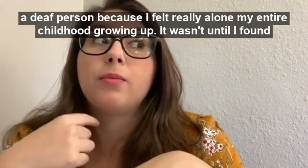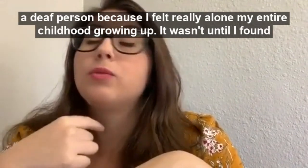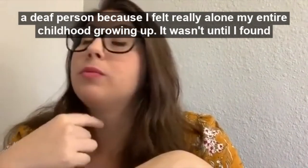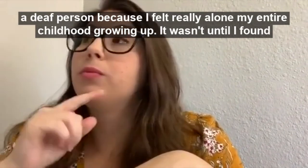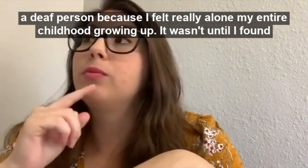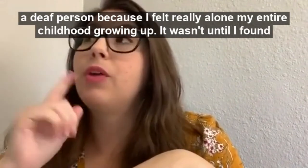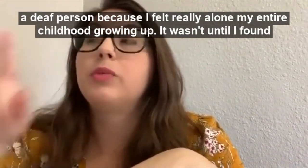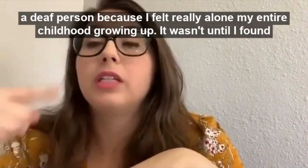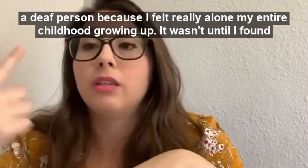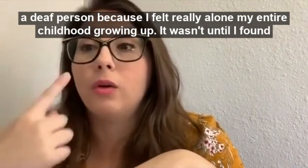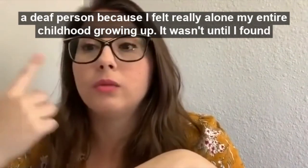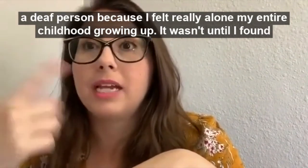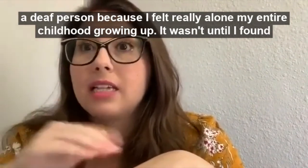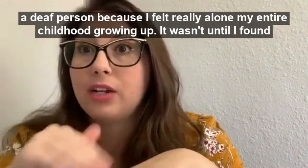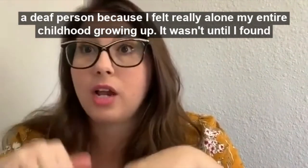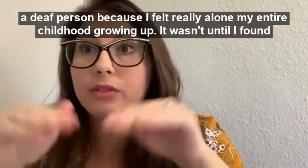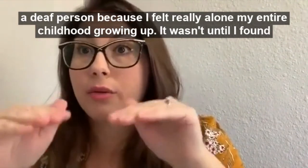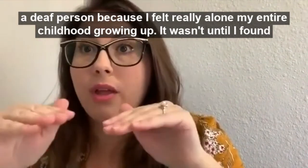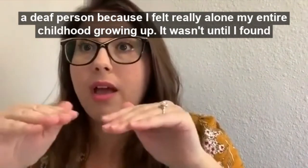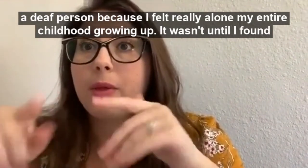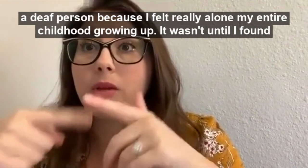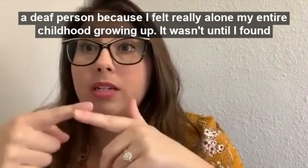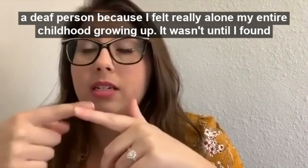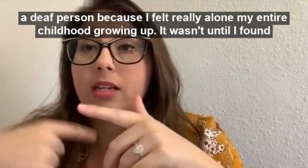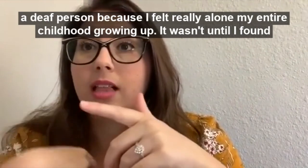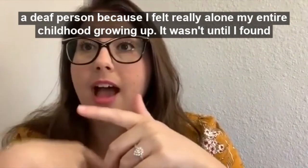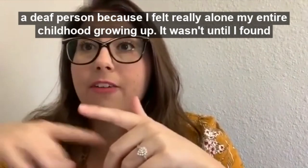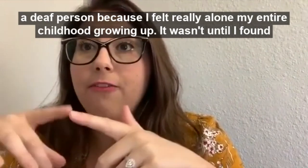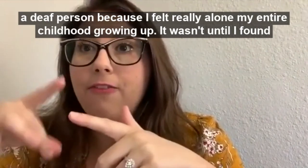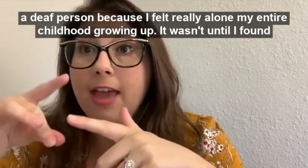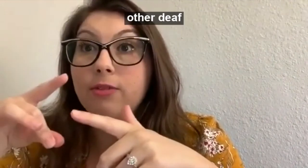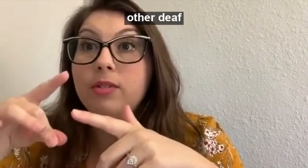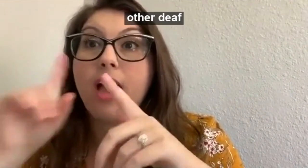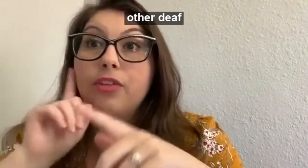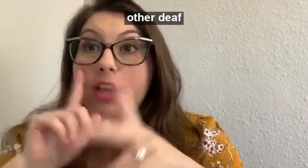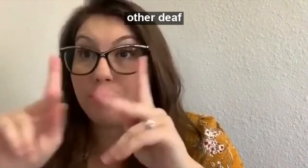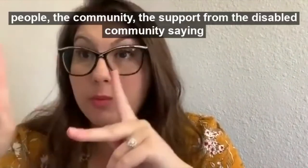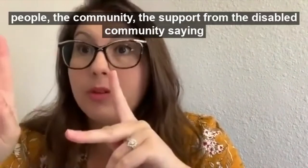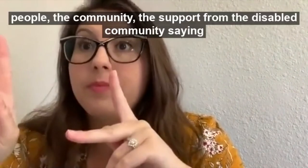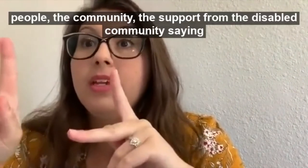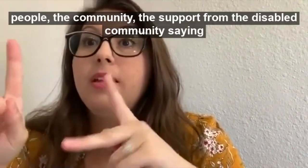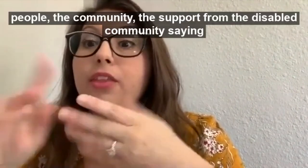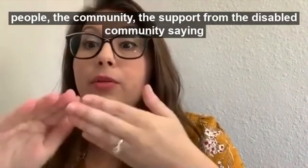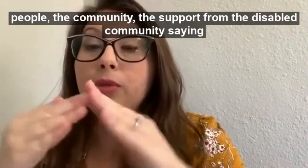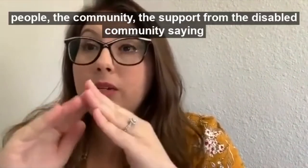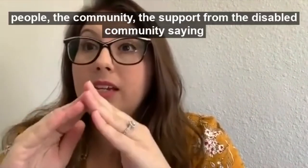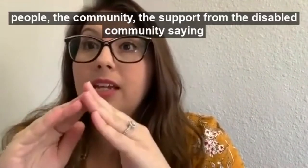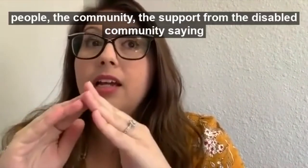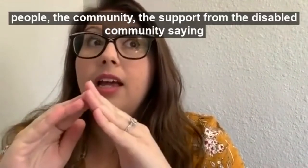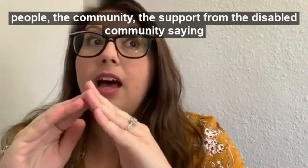I felt really alone my entire childhood growing up. It wasn't until I found other deaf people, the community,